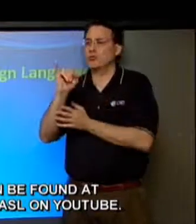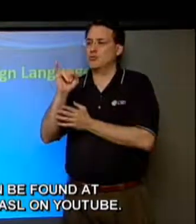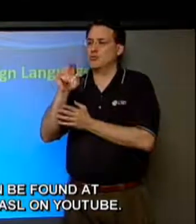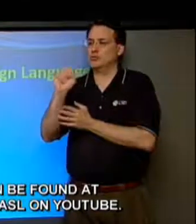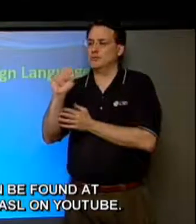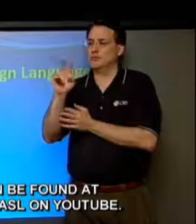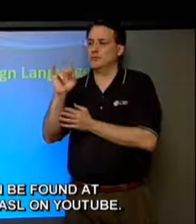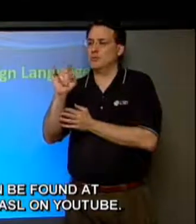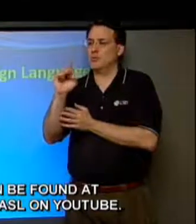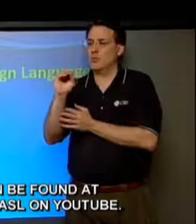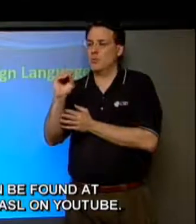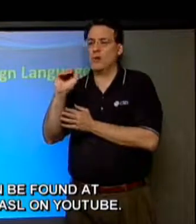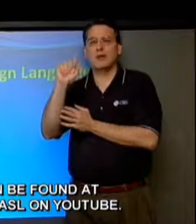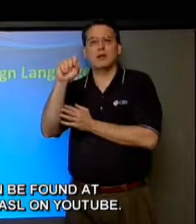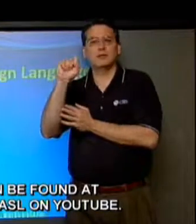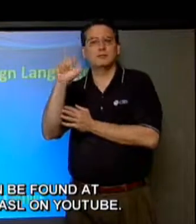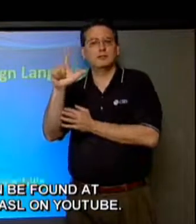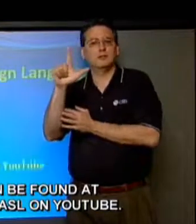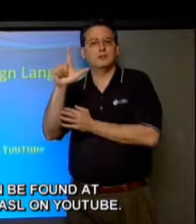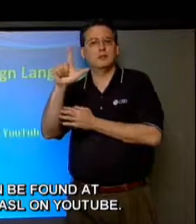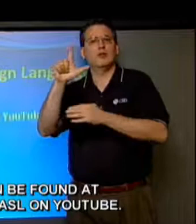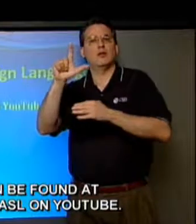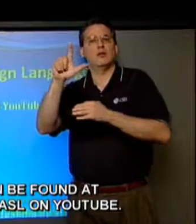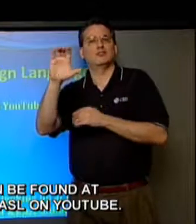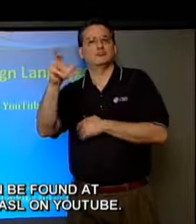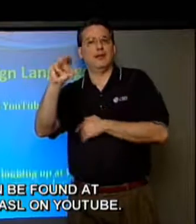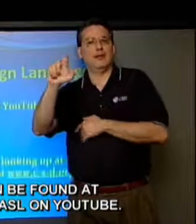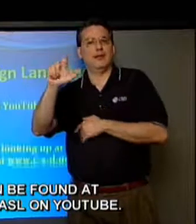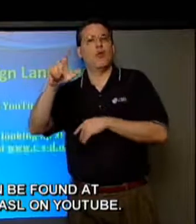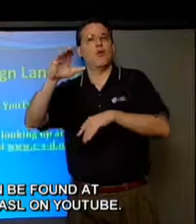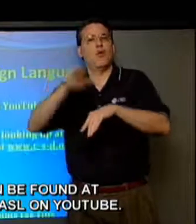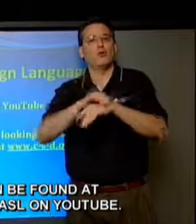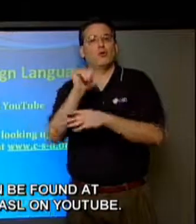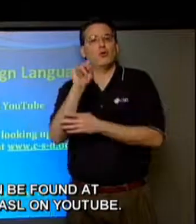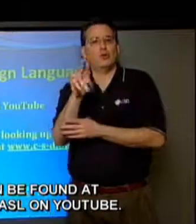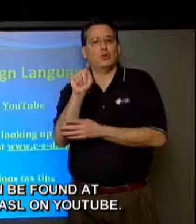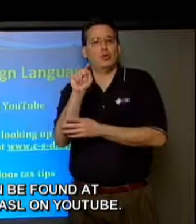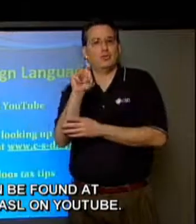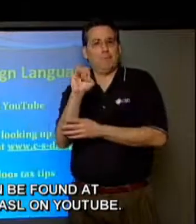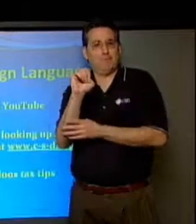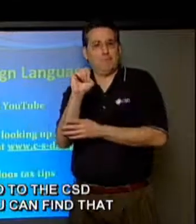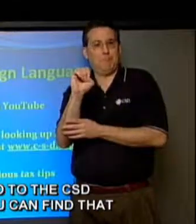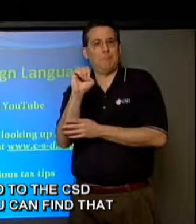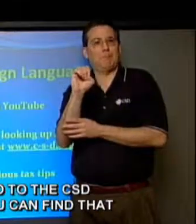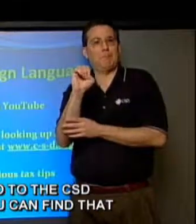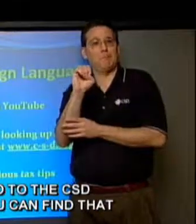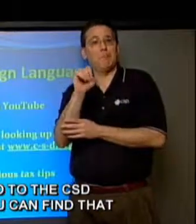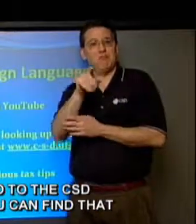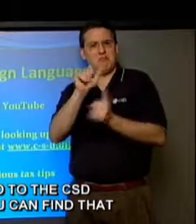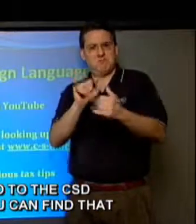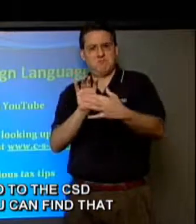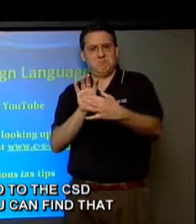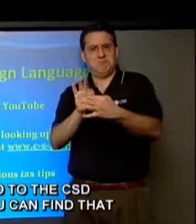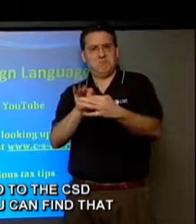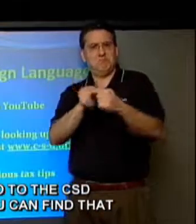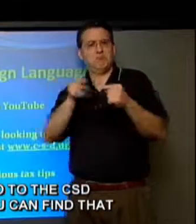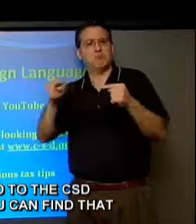IRS Video ASL on YouTube. And you can just link there. And if you go to our